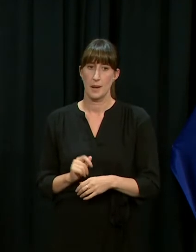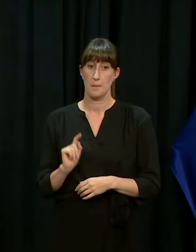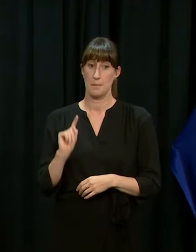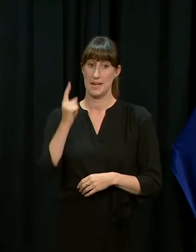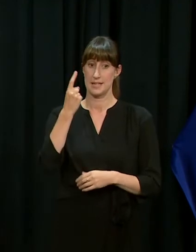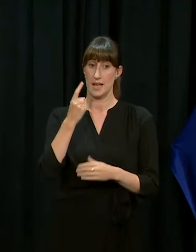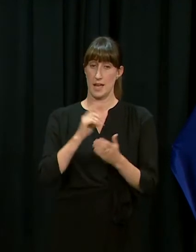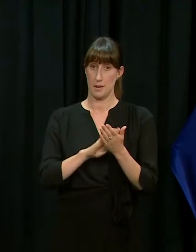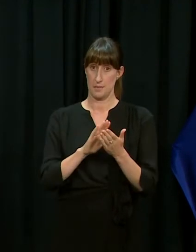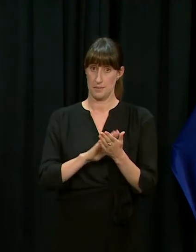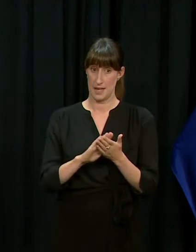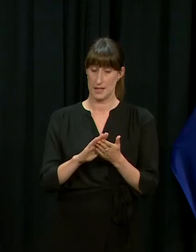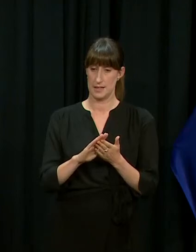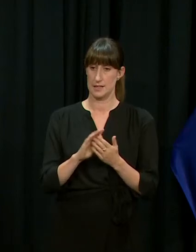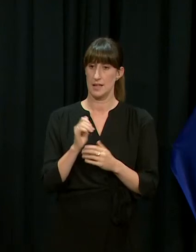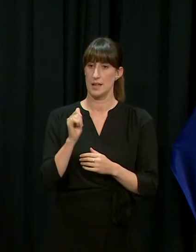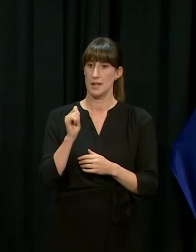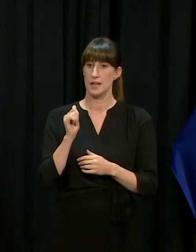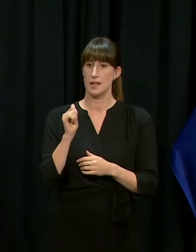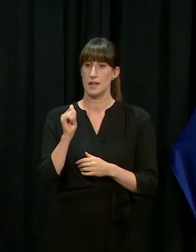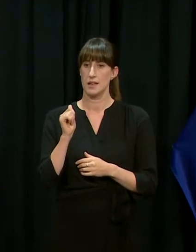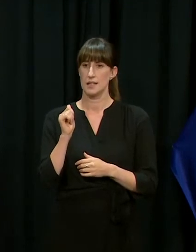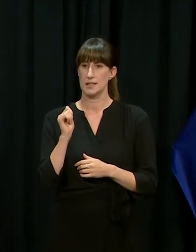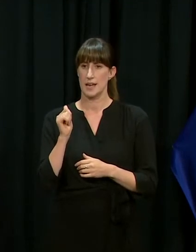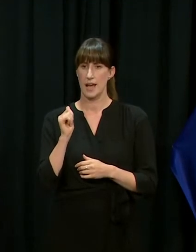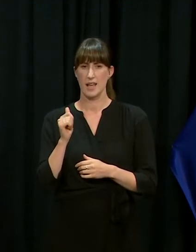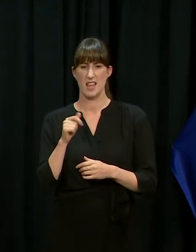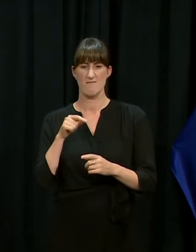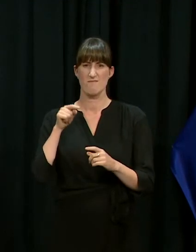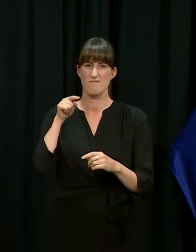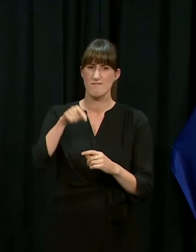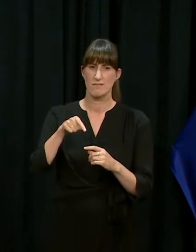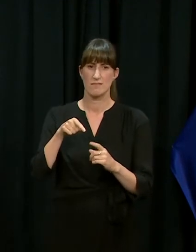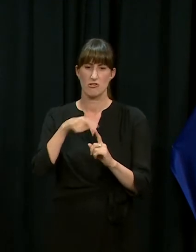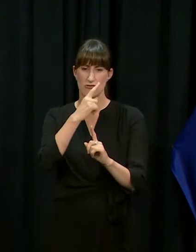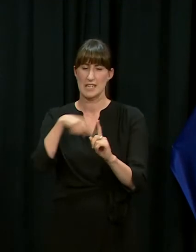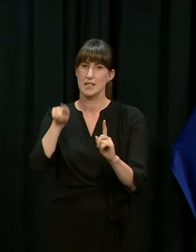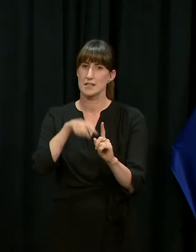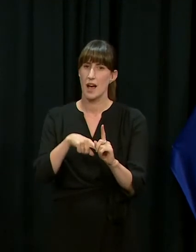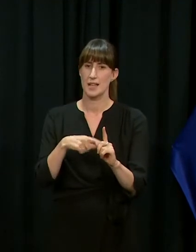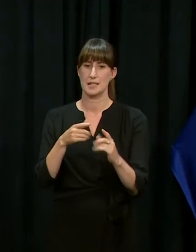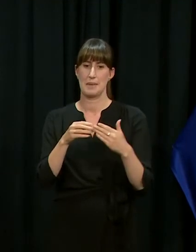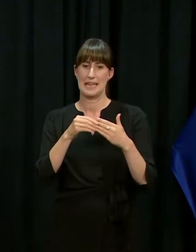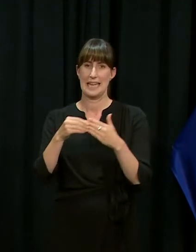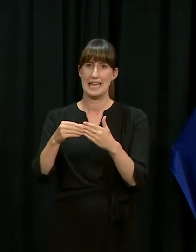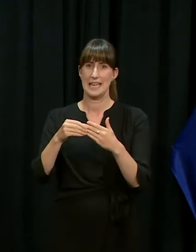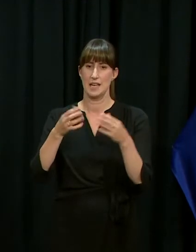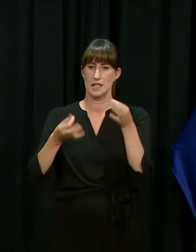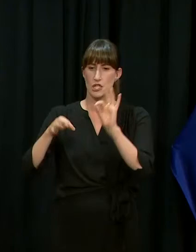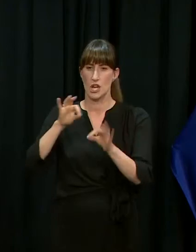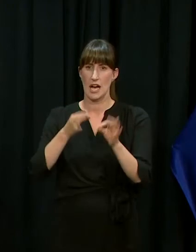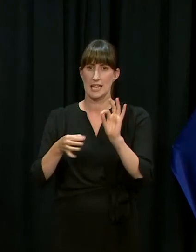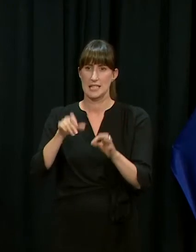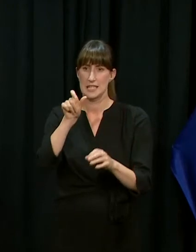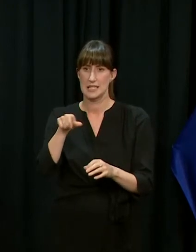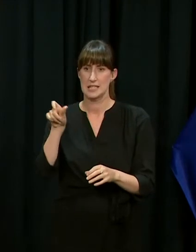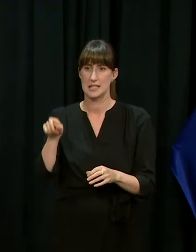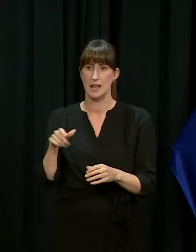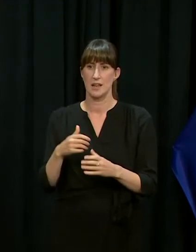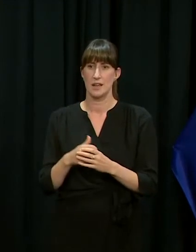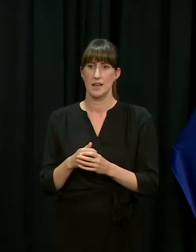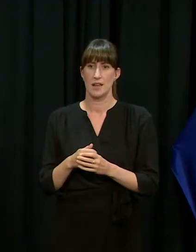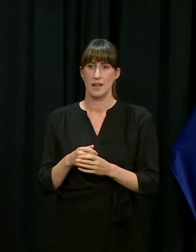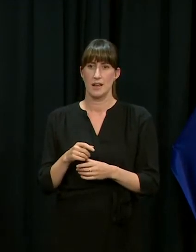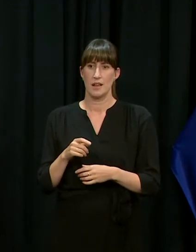the countries leading kind of media epidemiologists yesterday in general debate. He said that they should stop talking about border failures because this made it harder for them to hire and